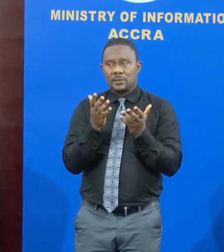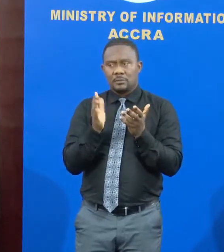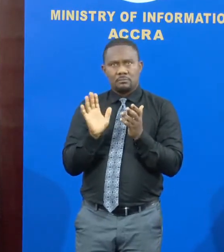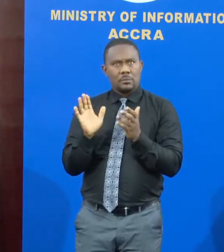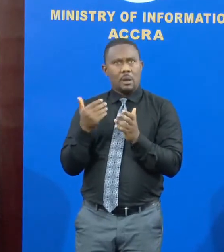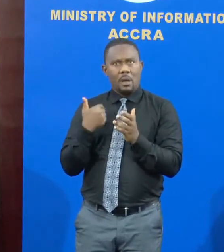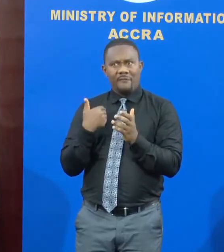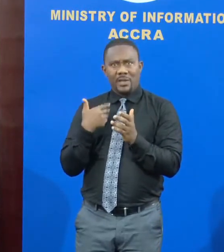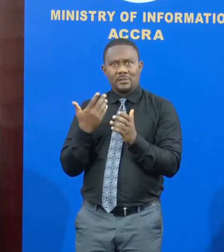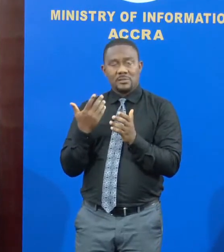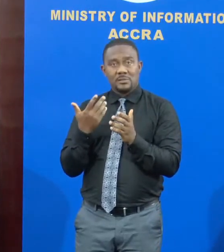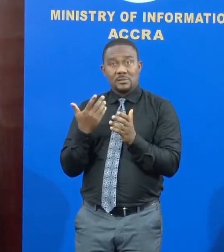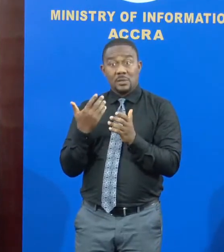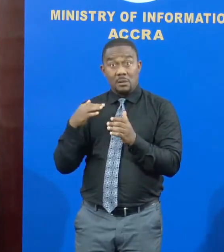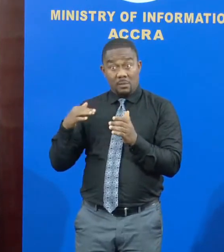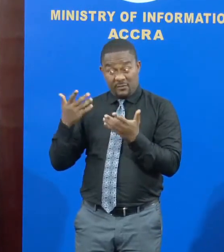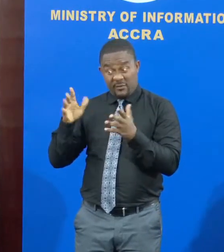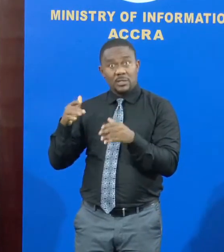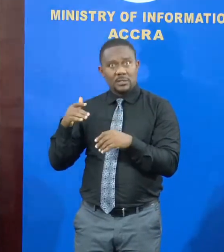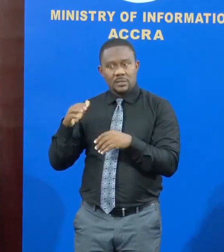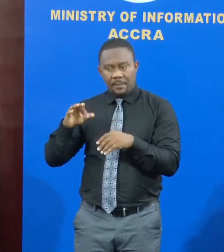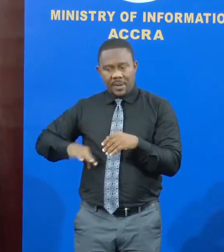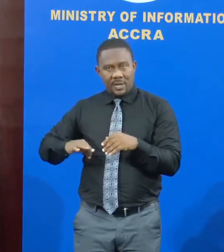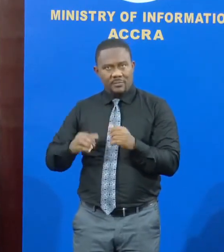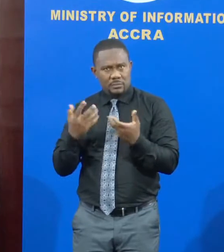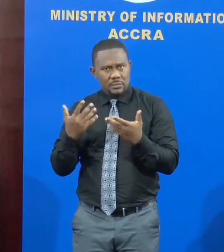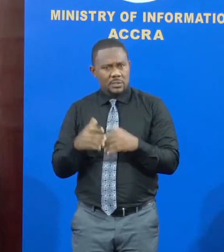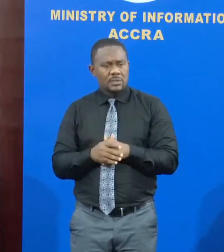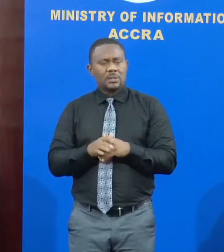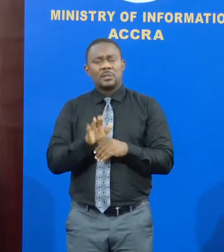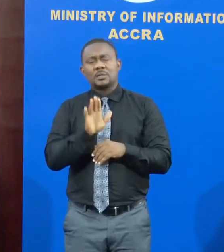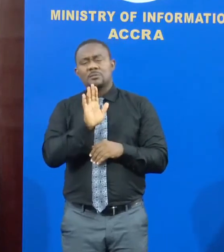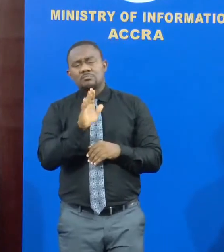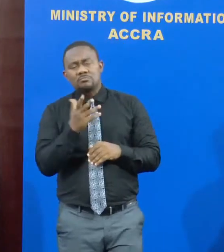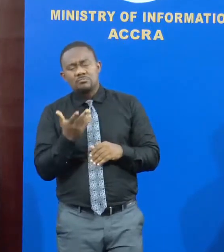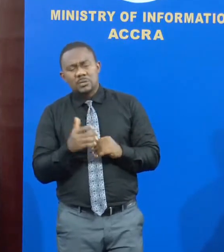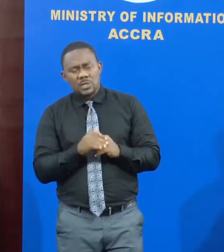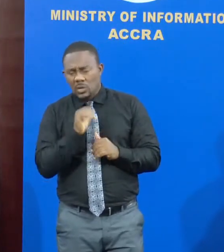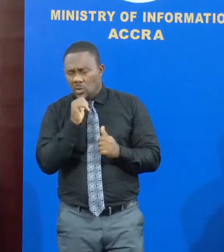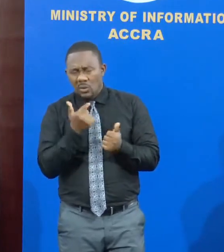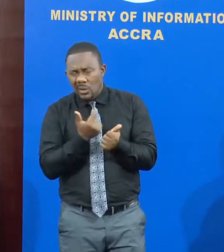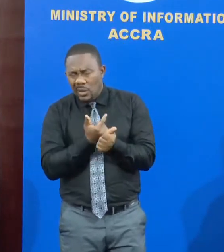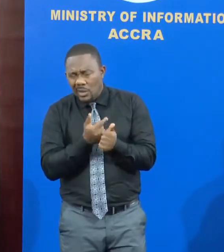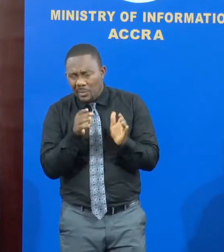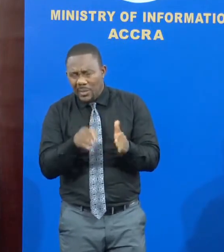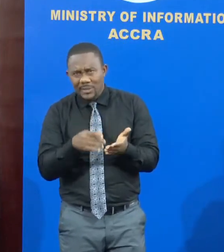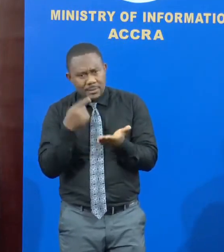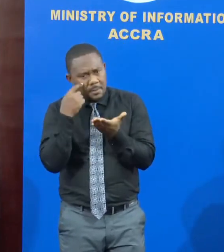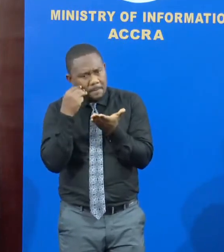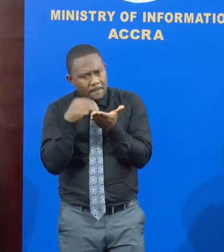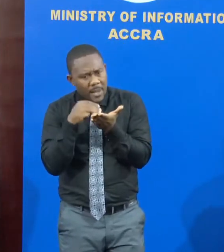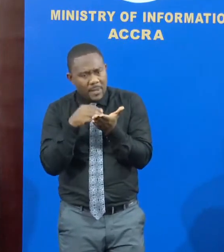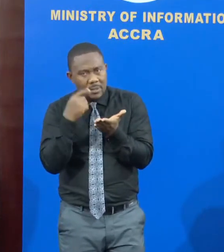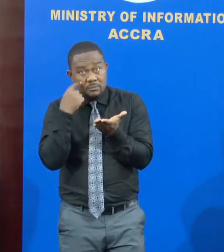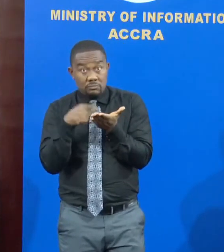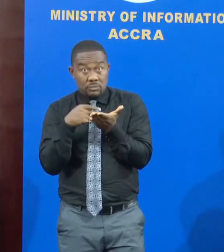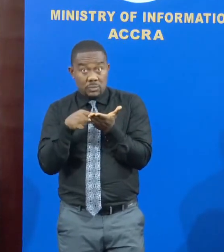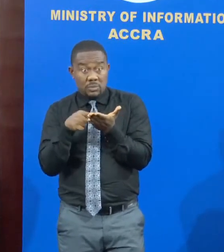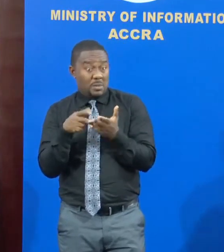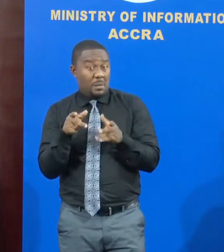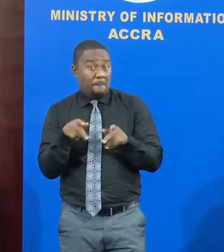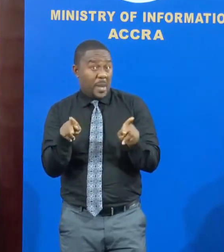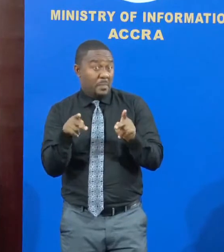The benefits will include checking the authenticity of non-citizen Ghana card during permit